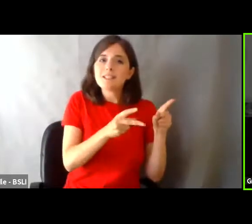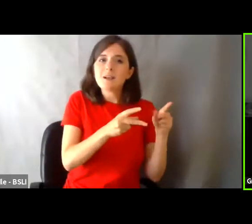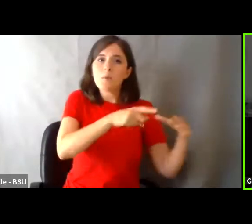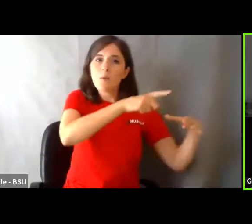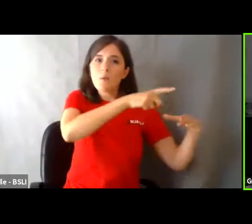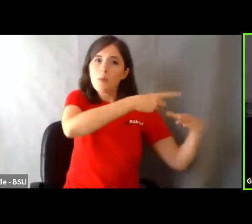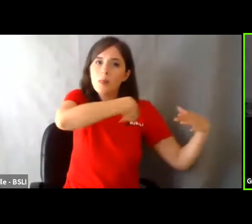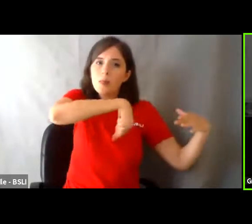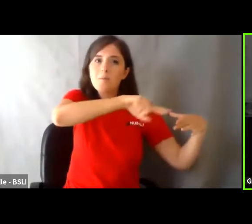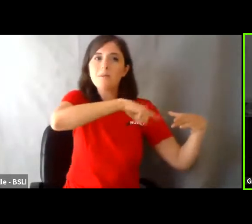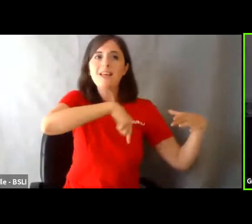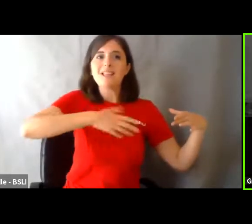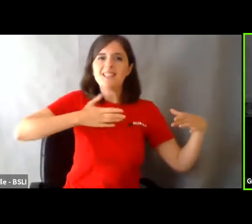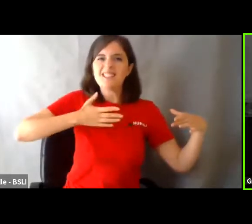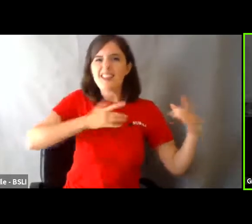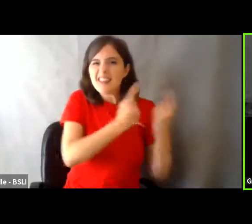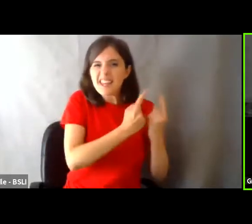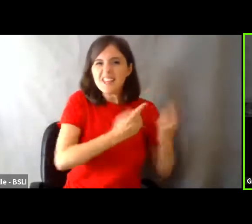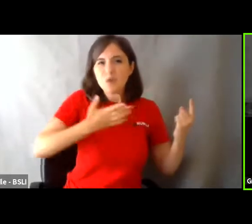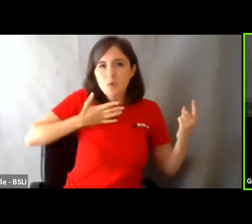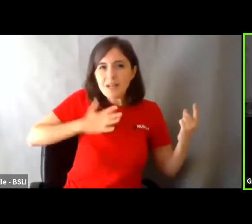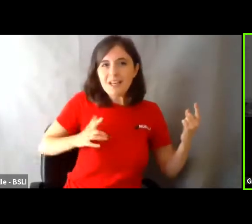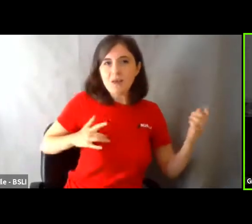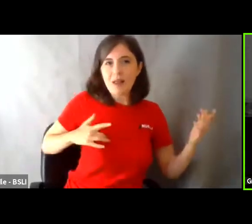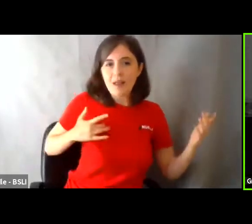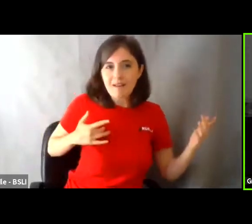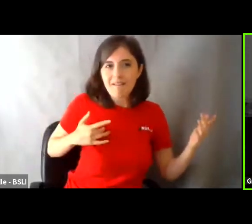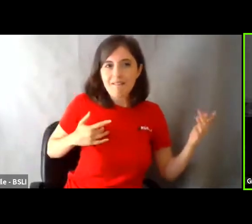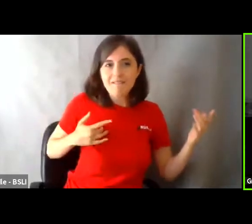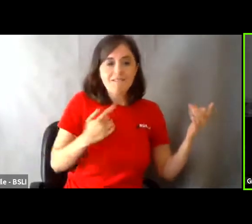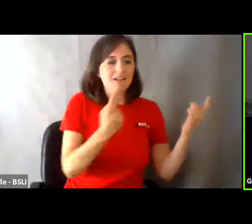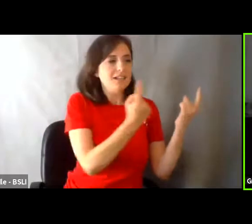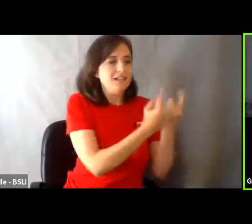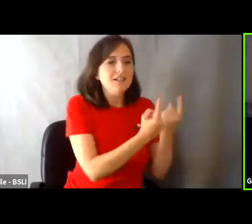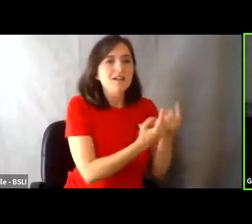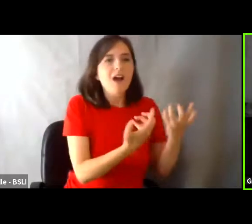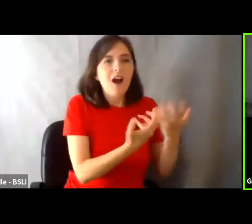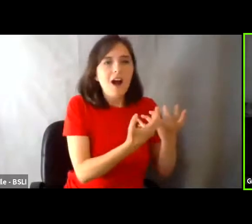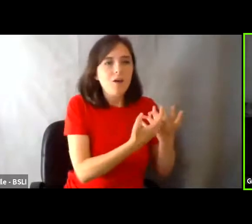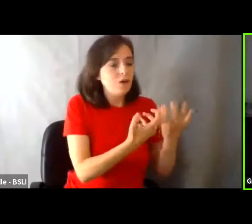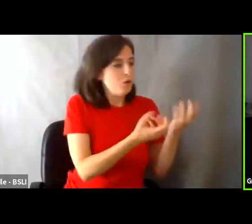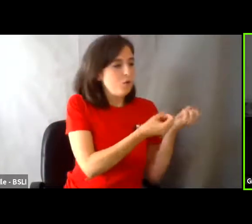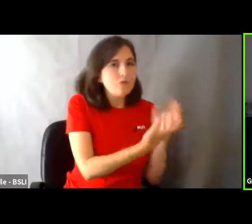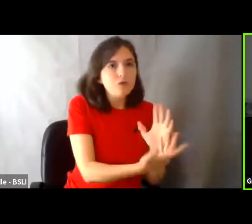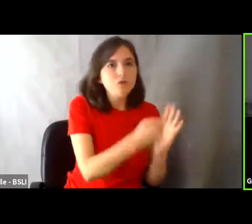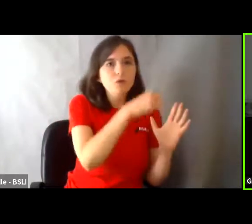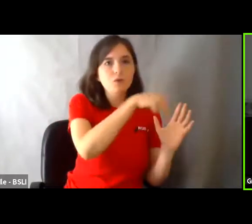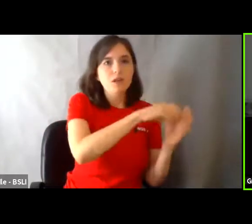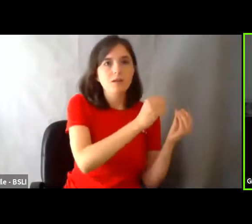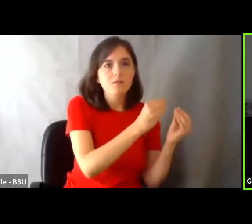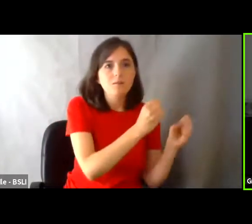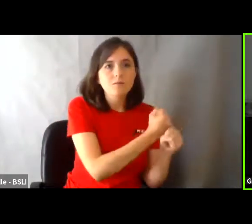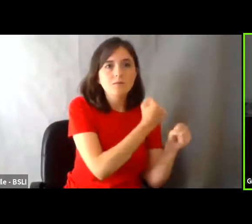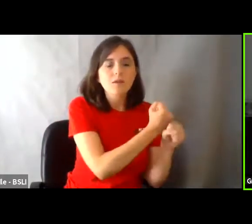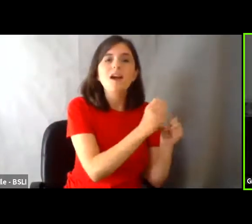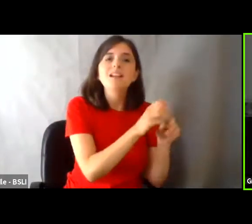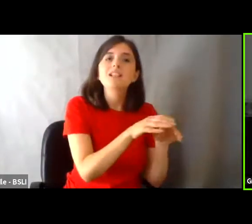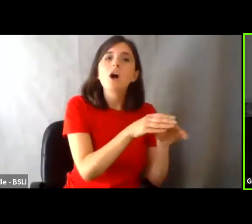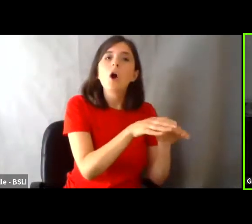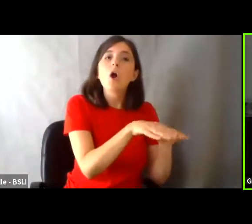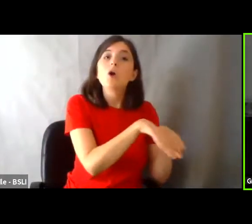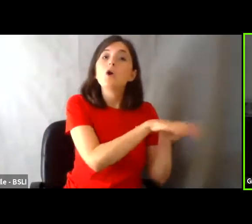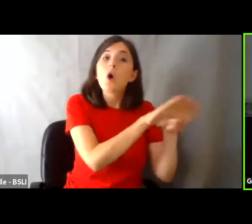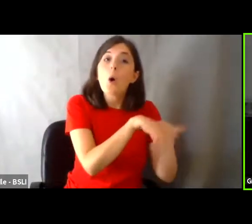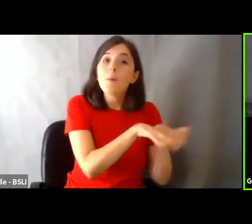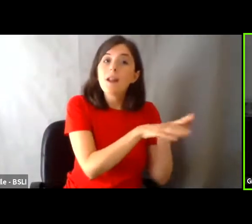and the entities that are used to produce the means of subsistence are commonly owned and provided free